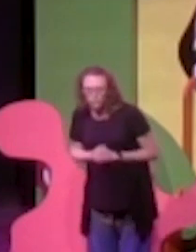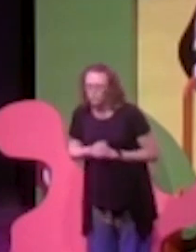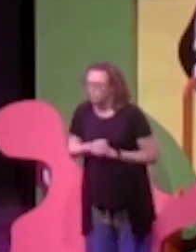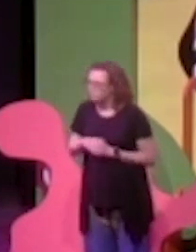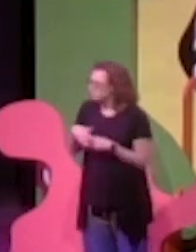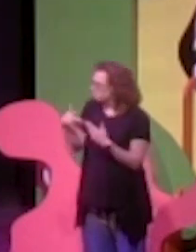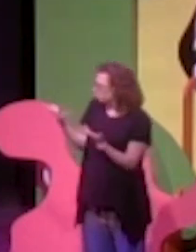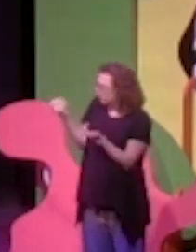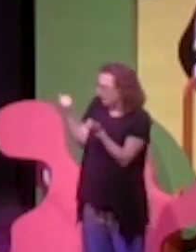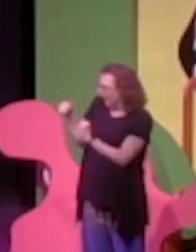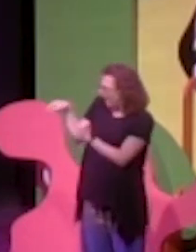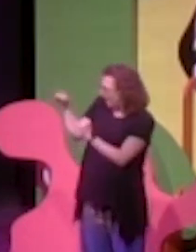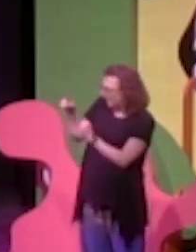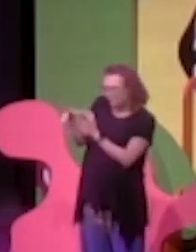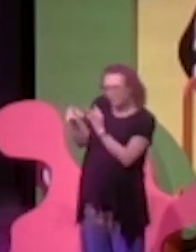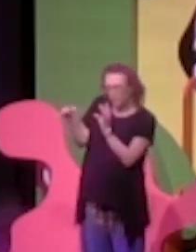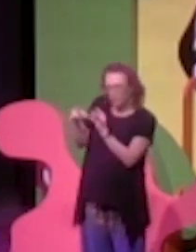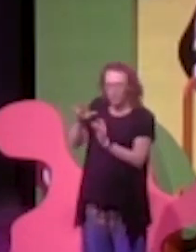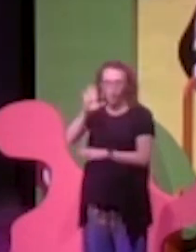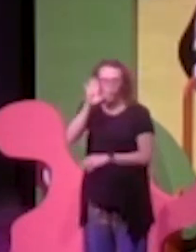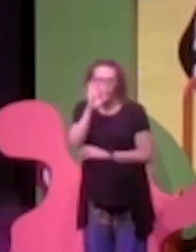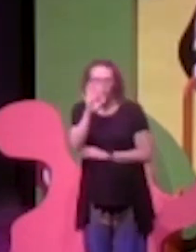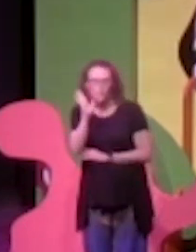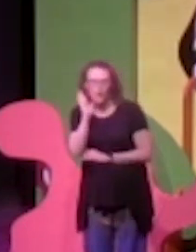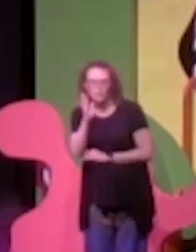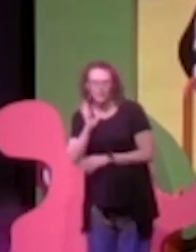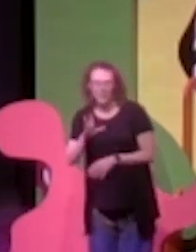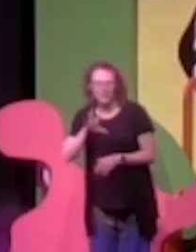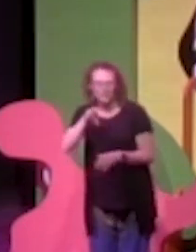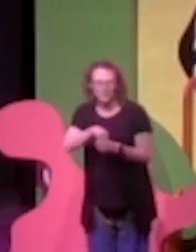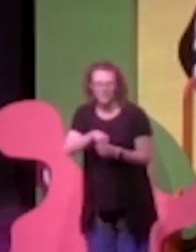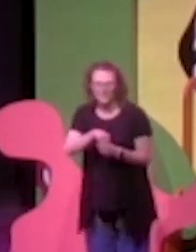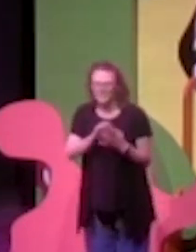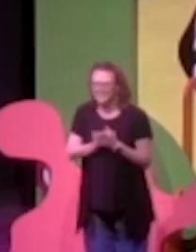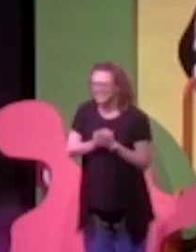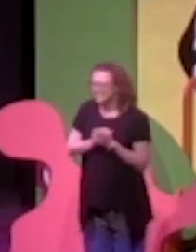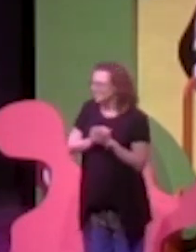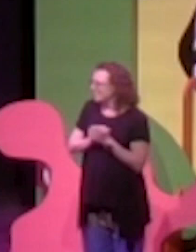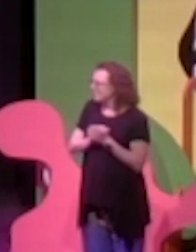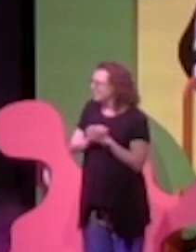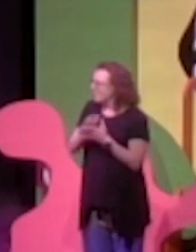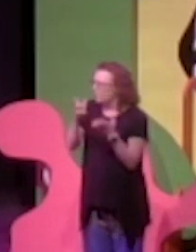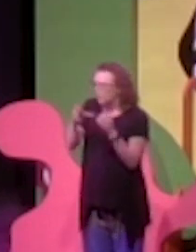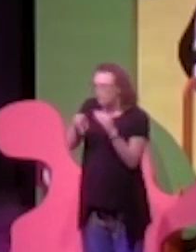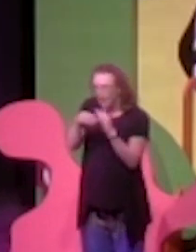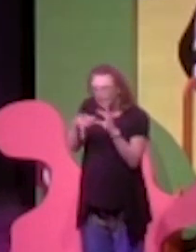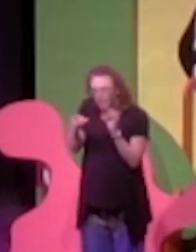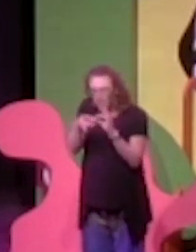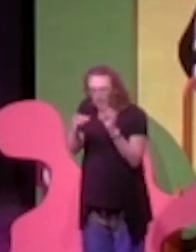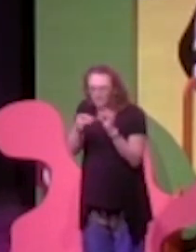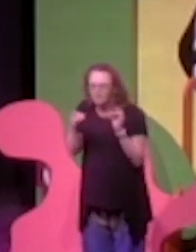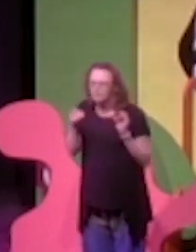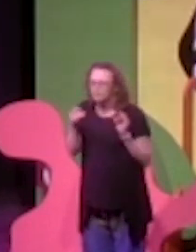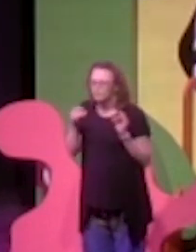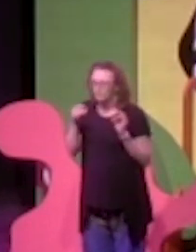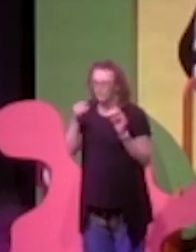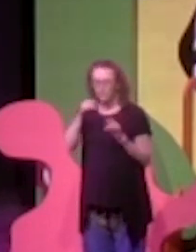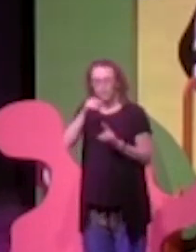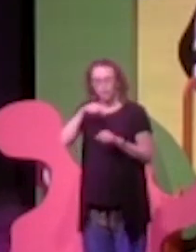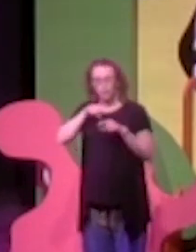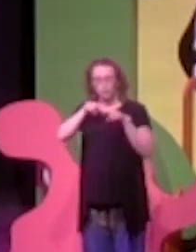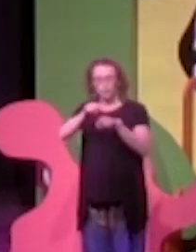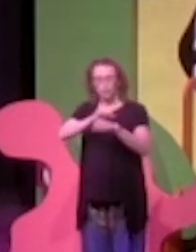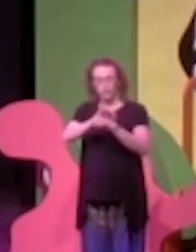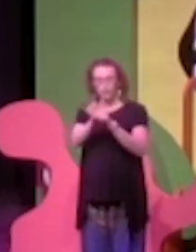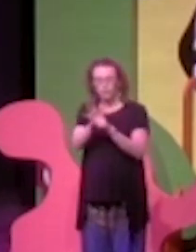in. I knew it's a conversation, so I did want to get on the heels of that. And during the pandemic on the Arts Council with my colleagues, I see